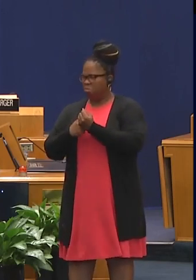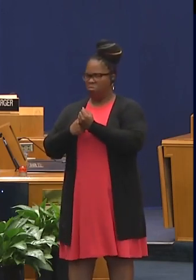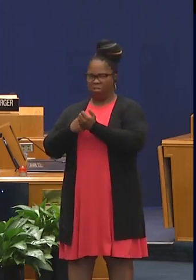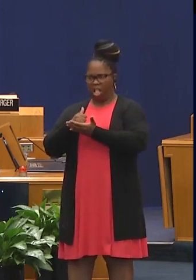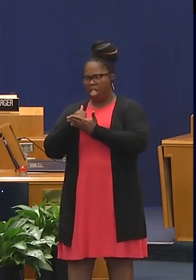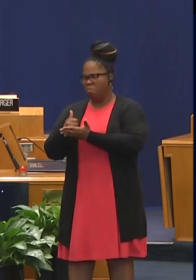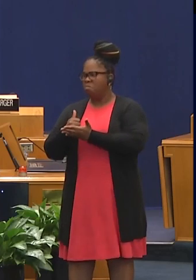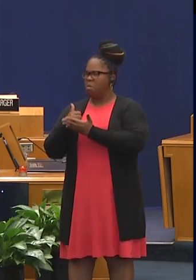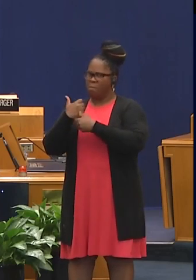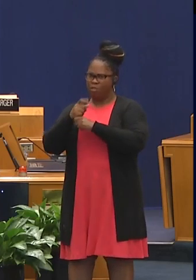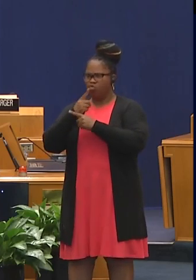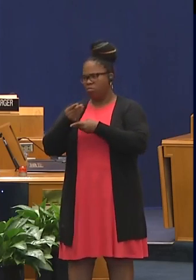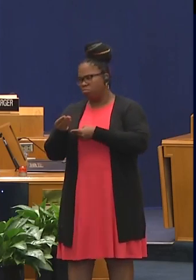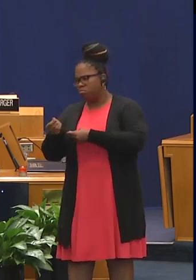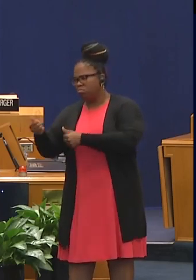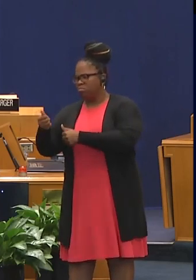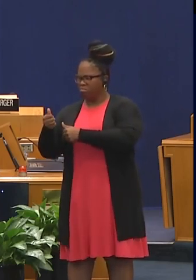successful transition.